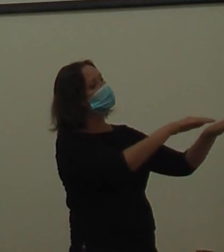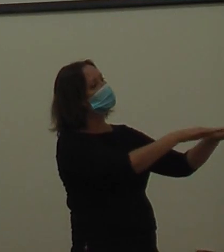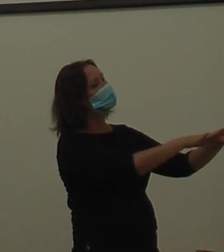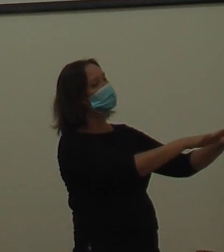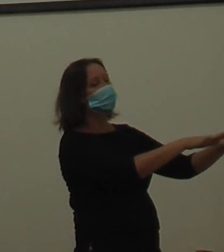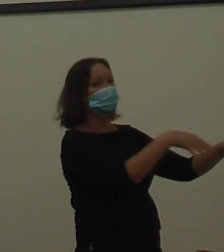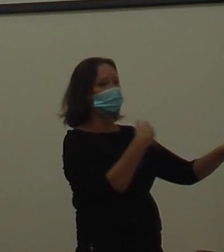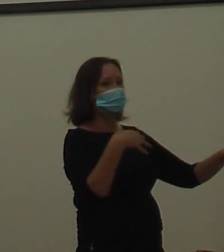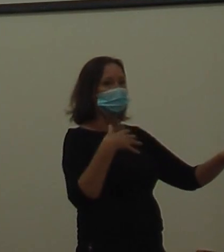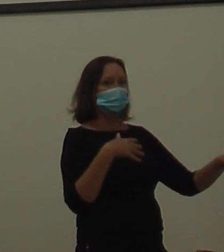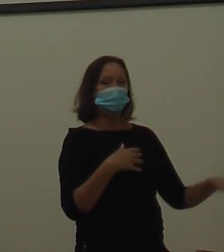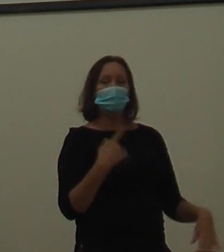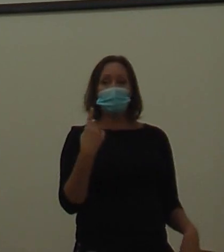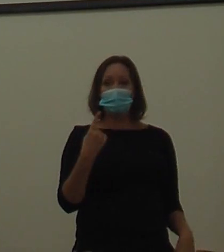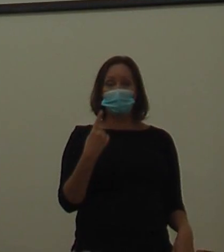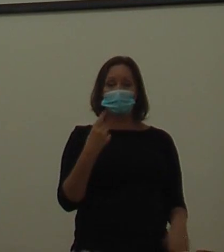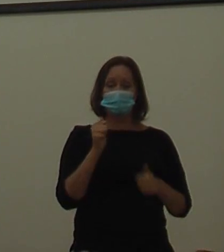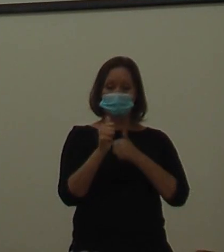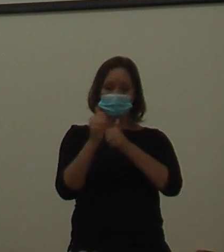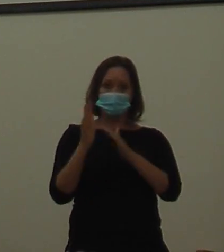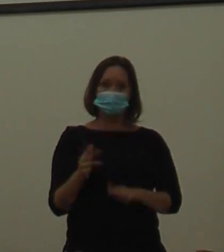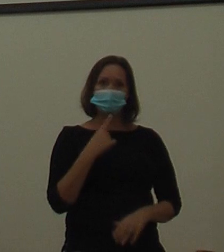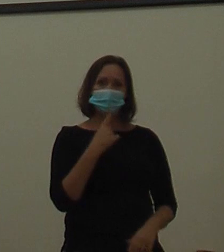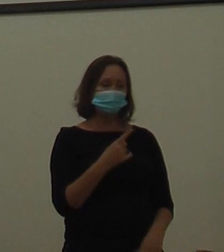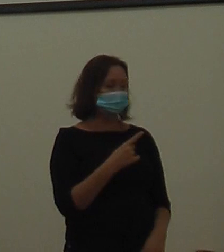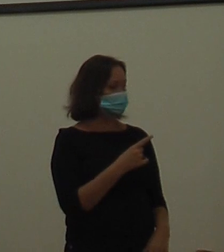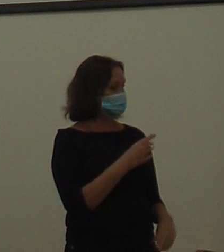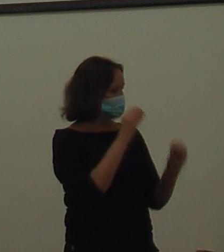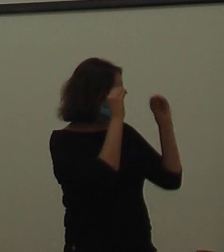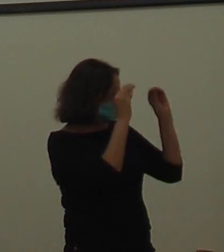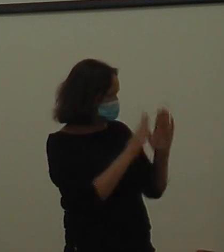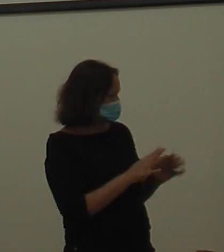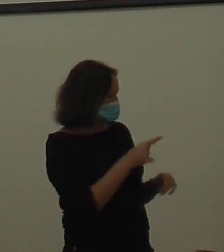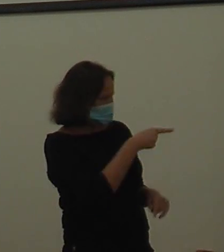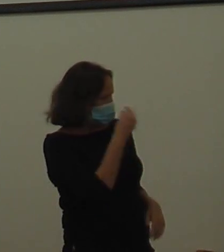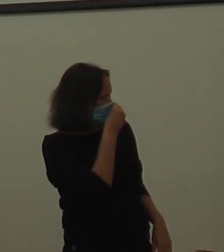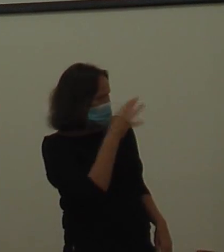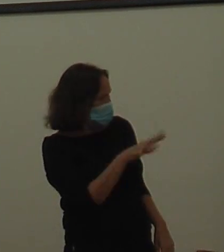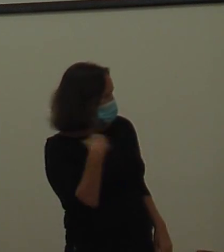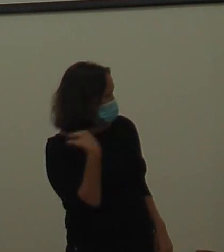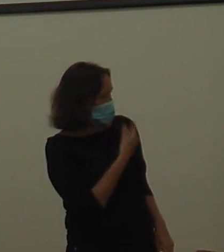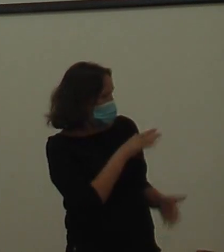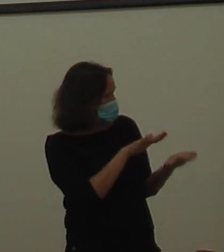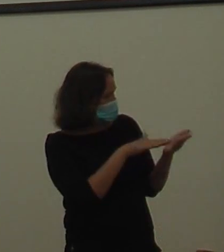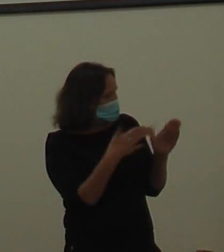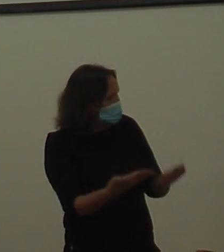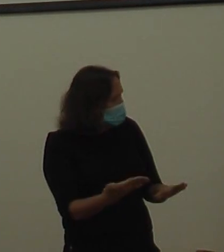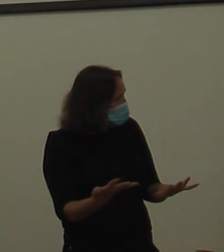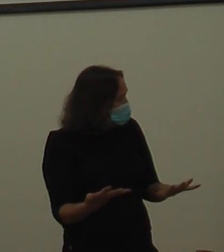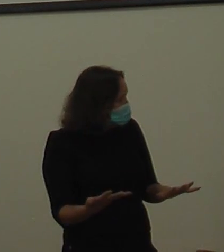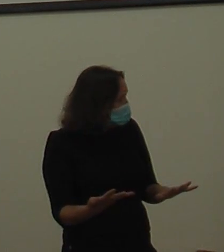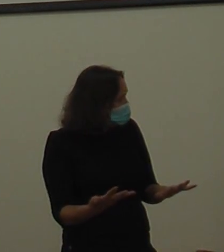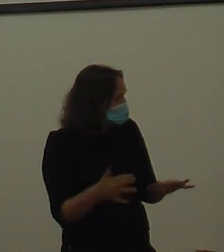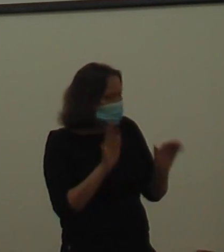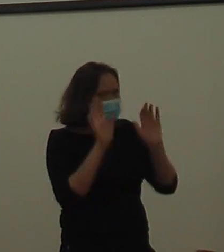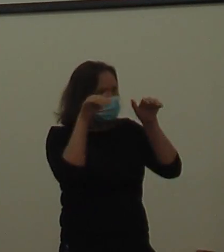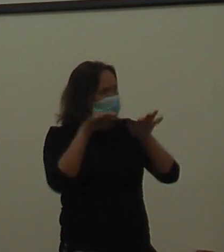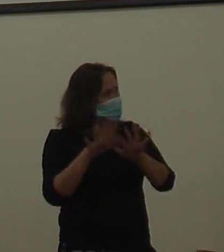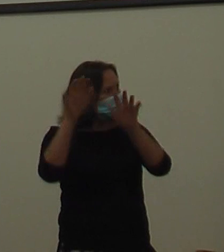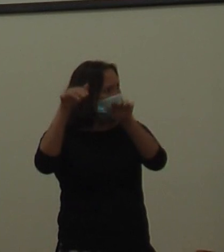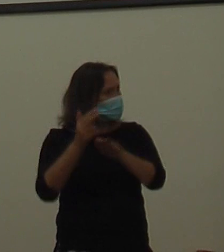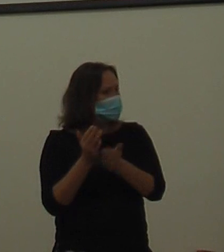time, "Teacher, do you not care that we are perishing?" And